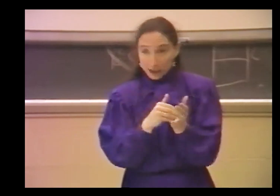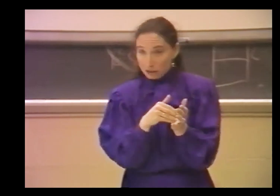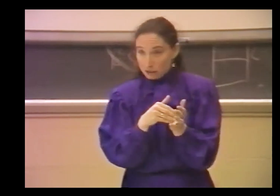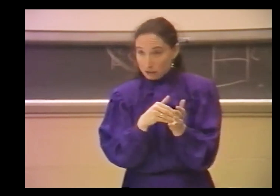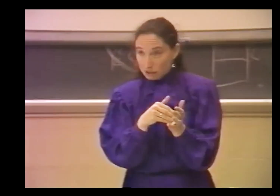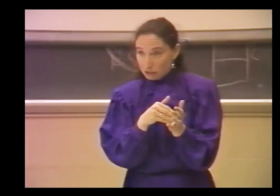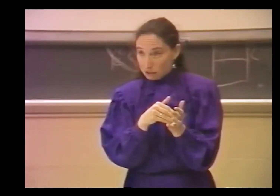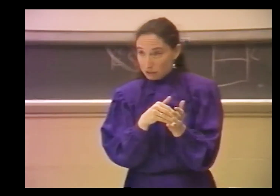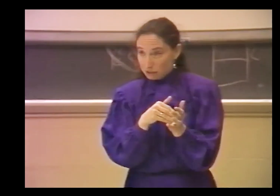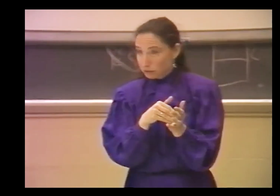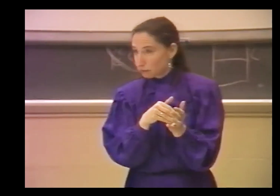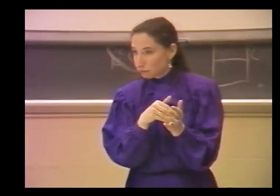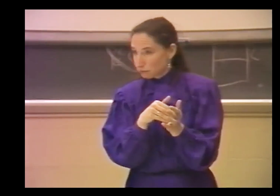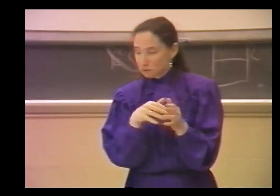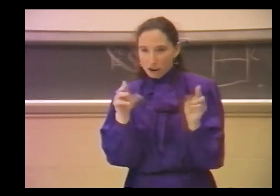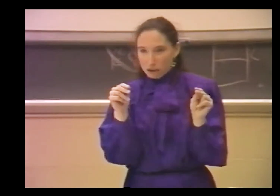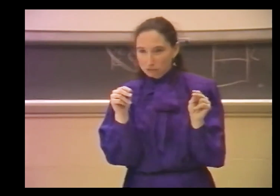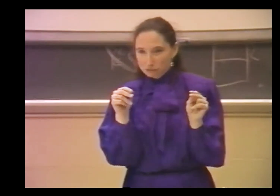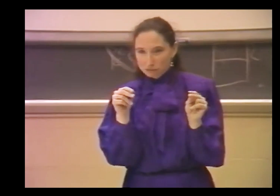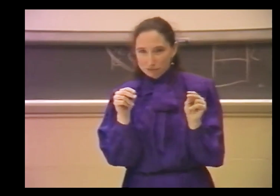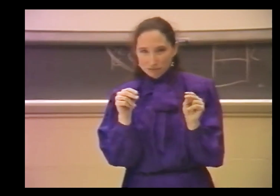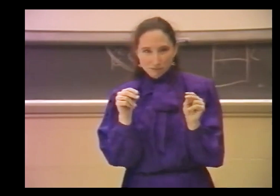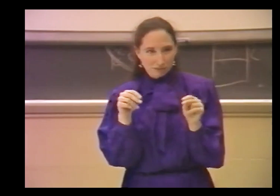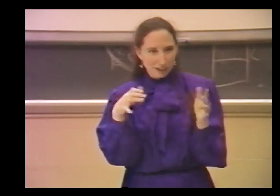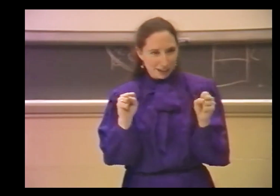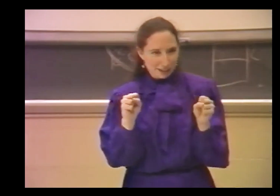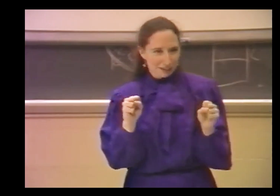again? No? Yes?